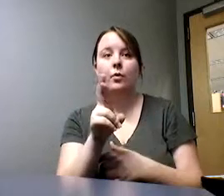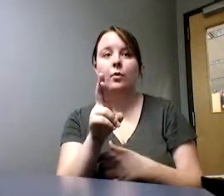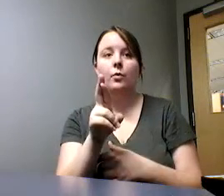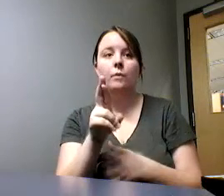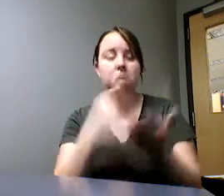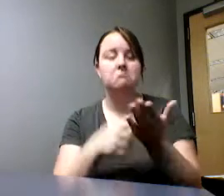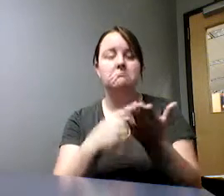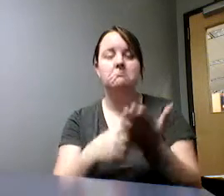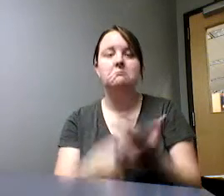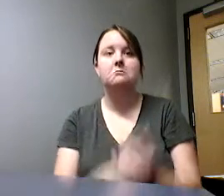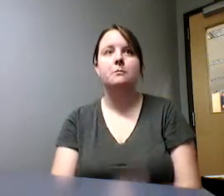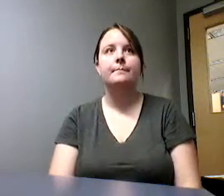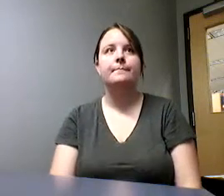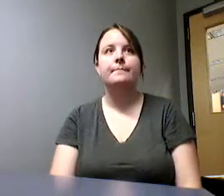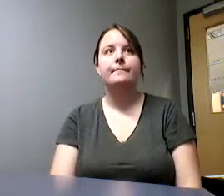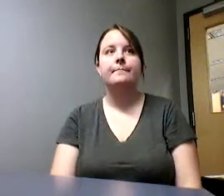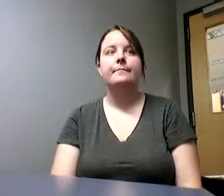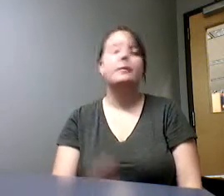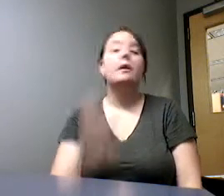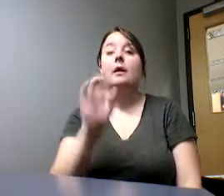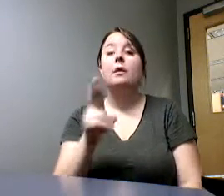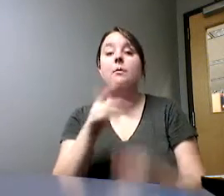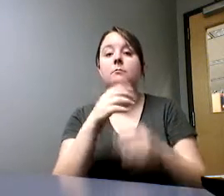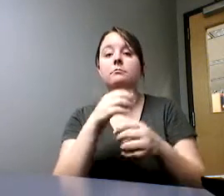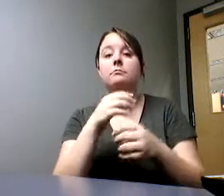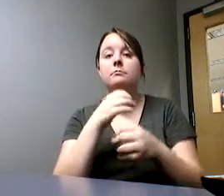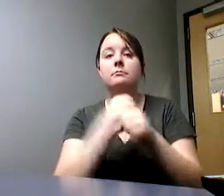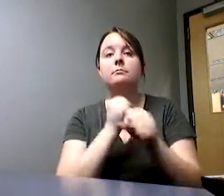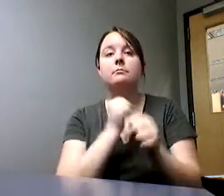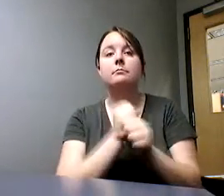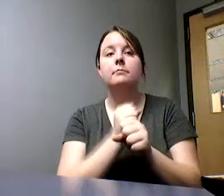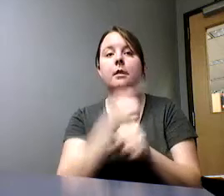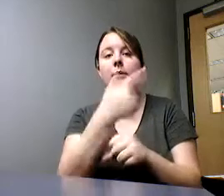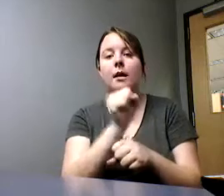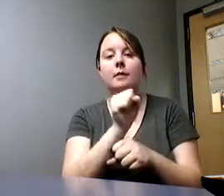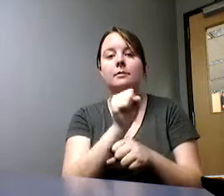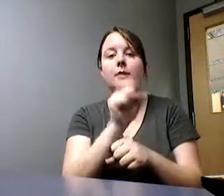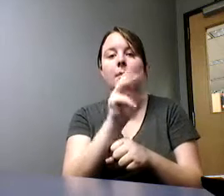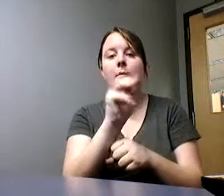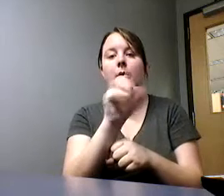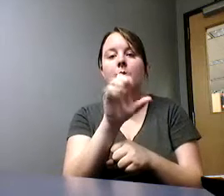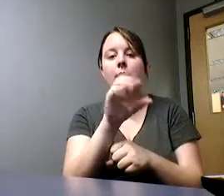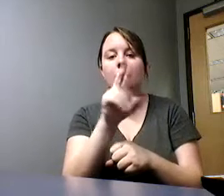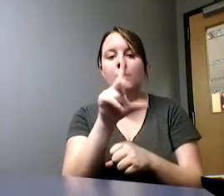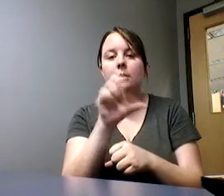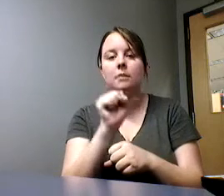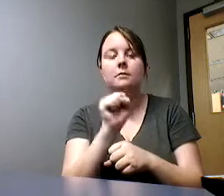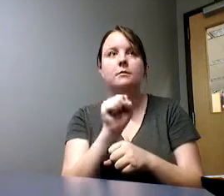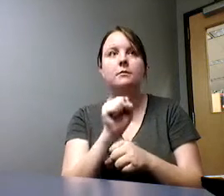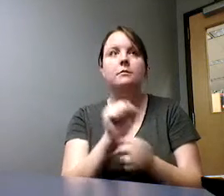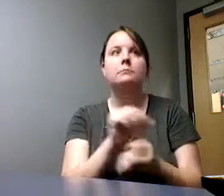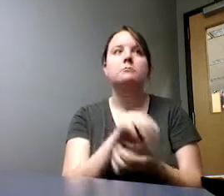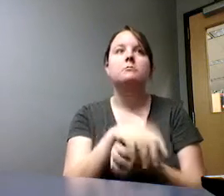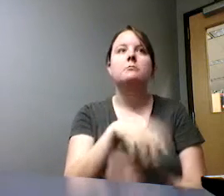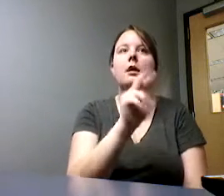Air is made of gas molecules, whether that's oxygen or carbon dioxide or nitrogen.